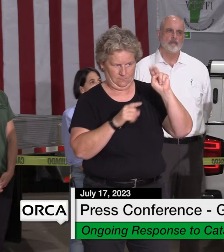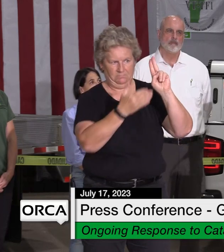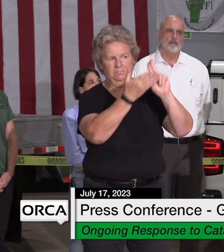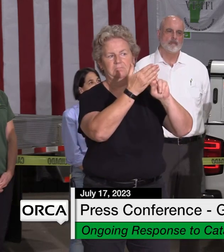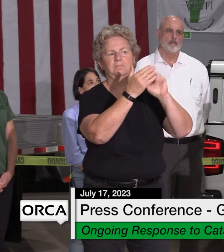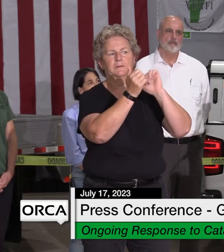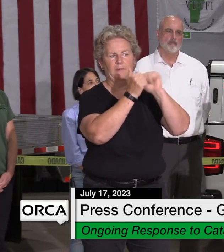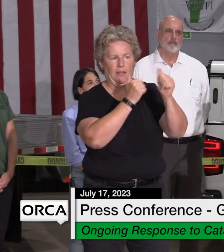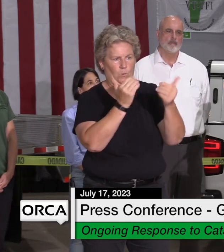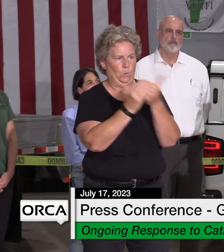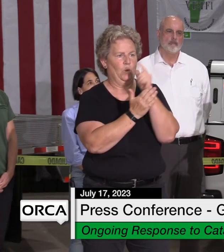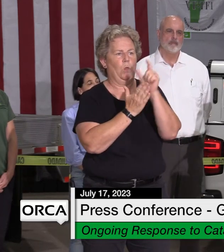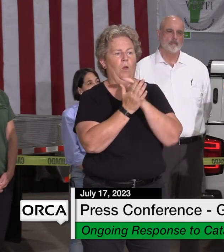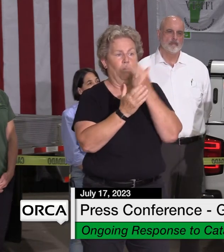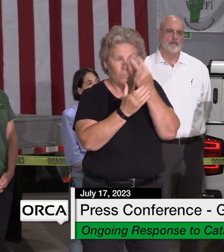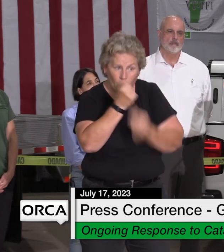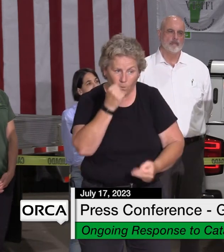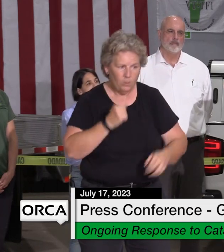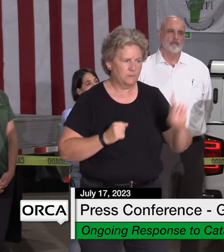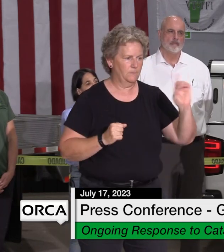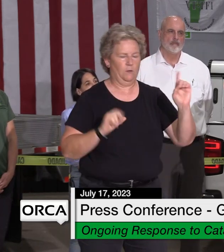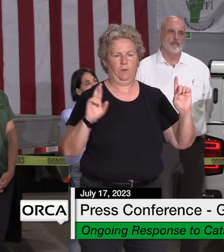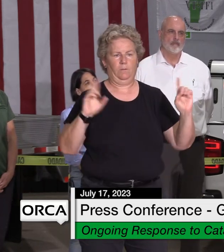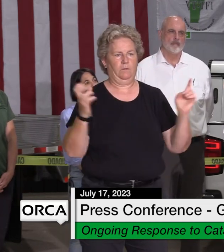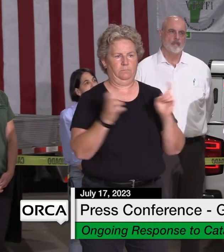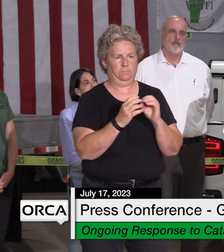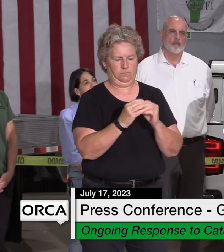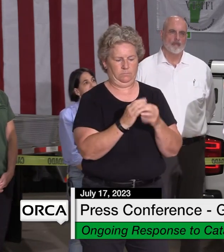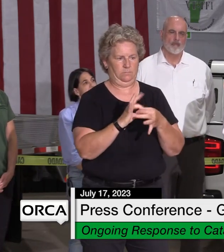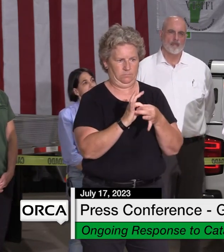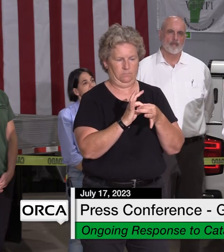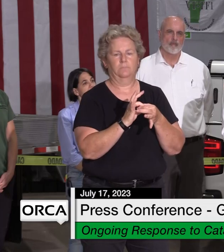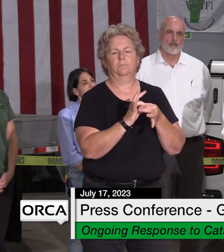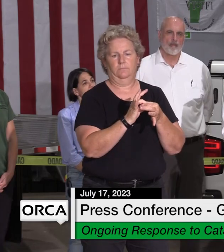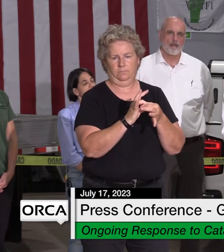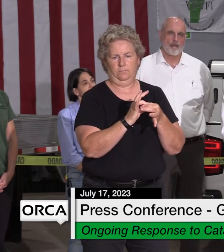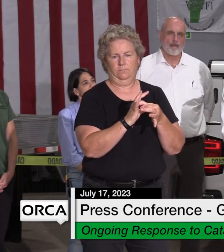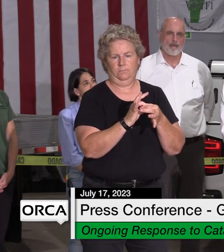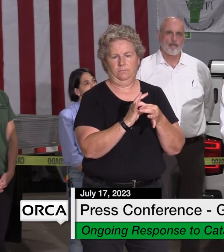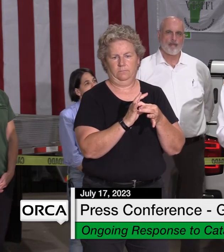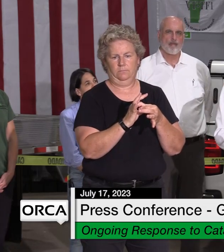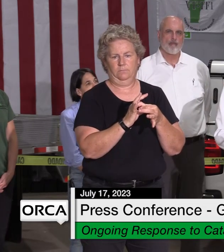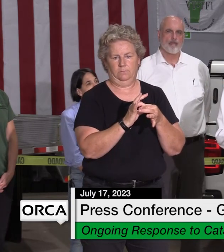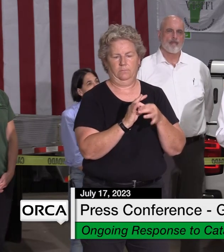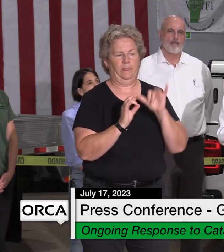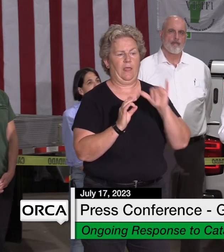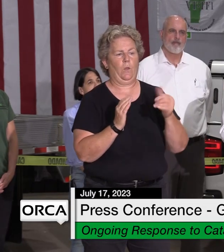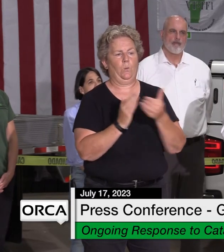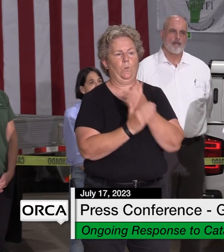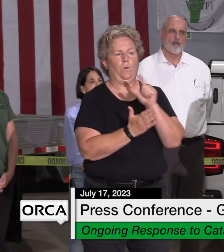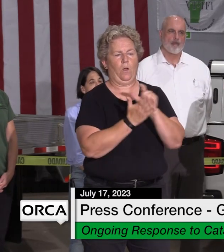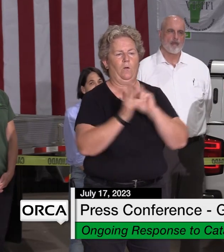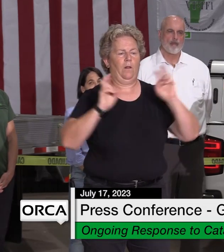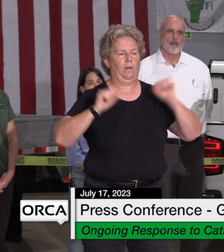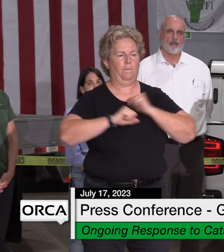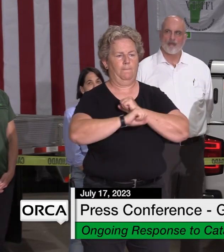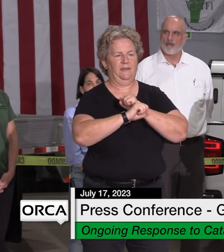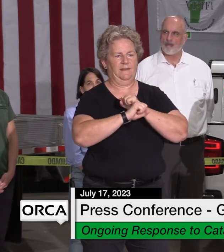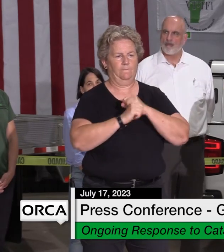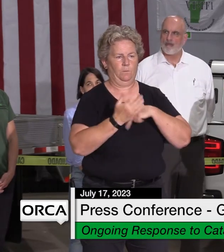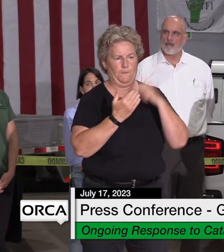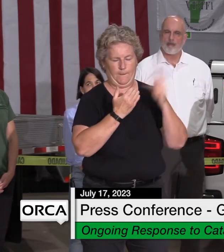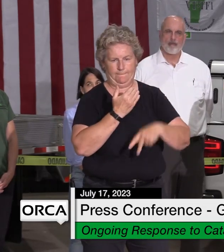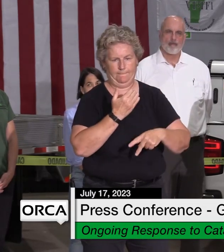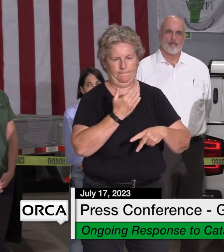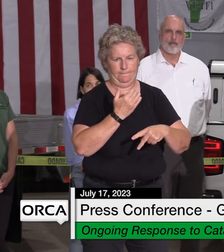PROTECT program. And the application window for that program closes on August 18th. So I want to encourage any local governments,